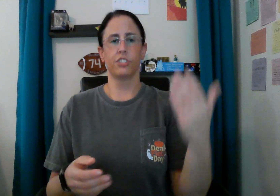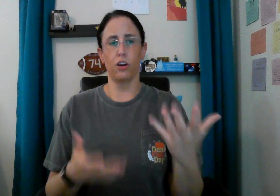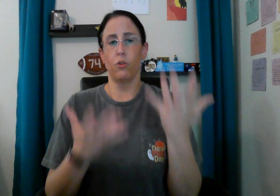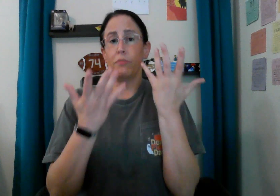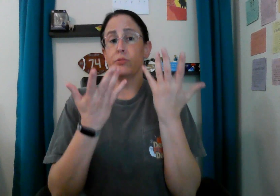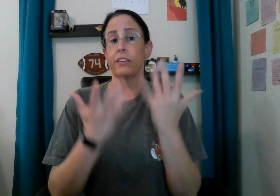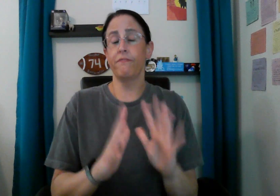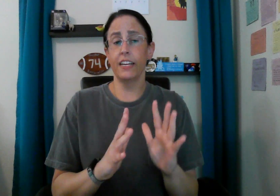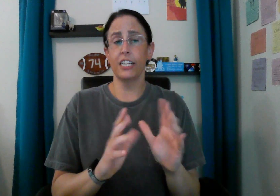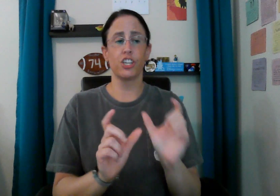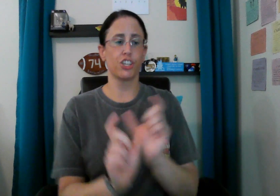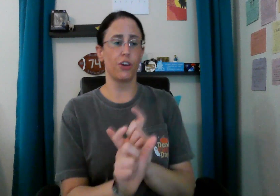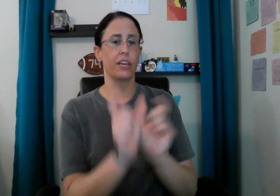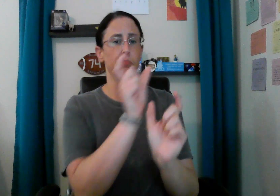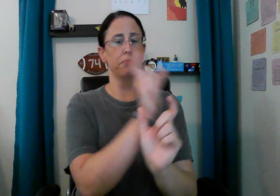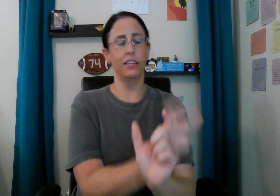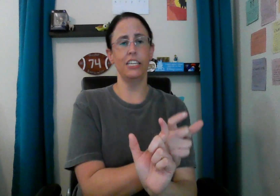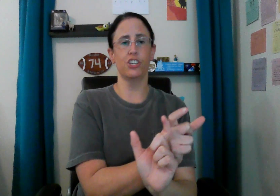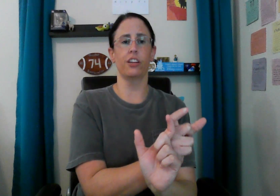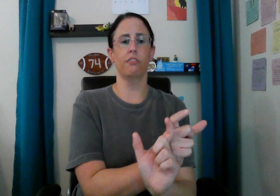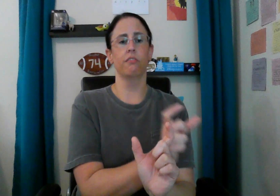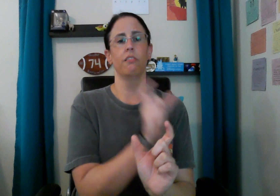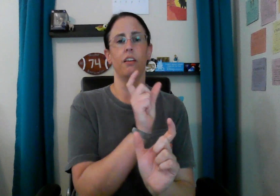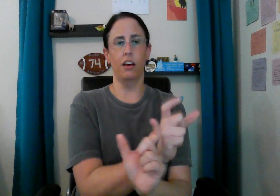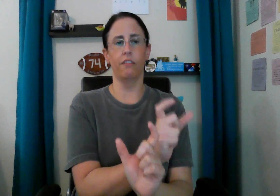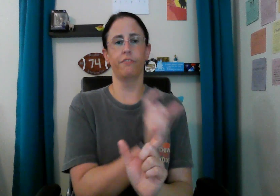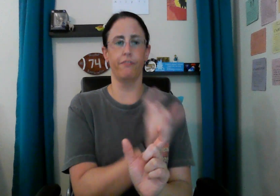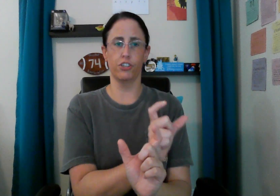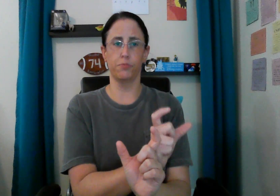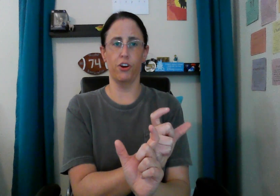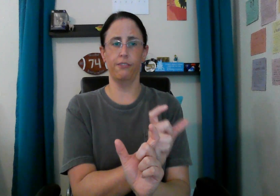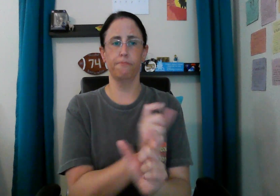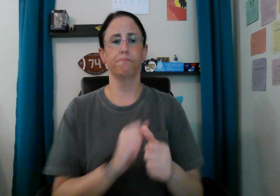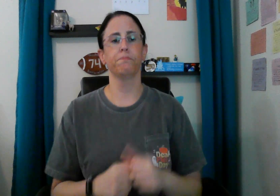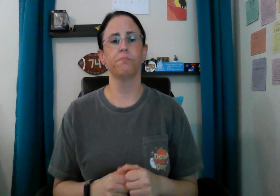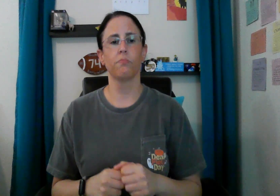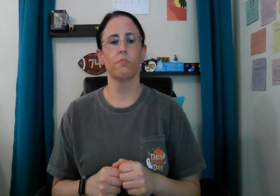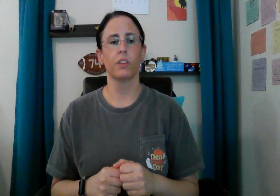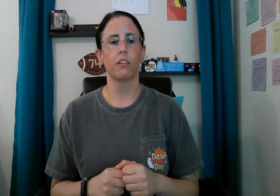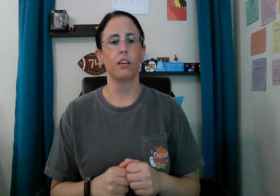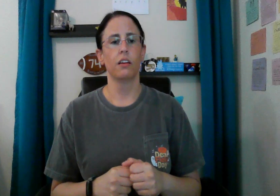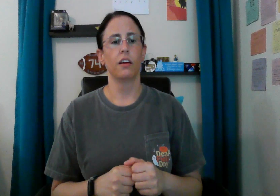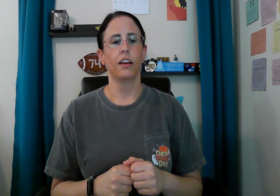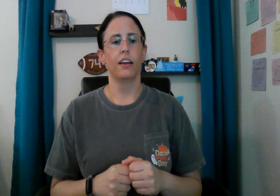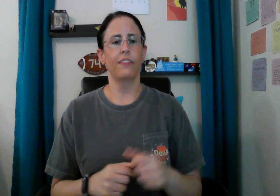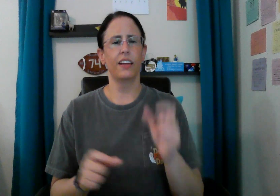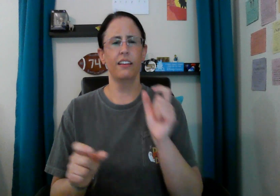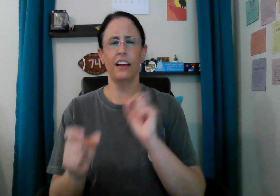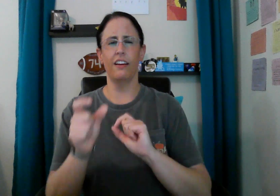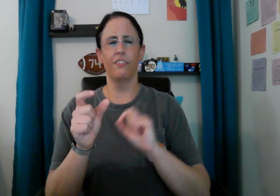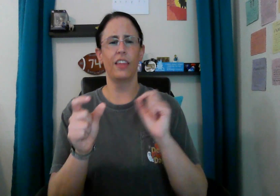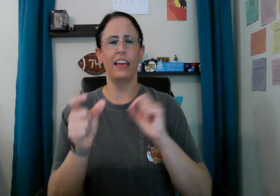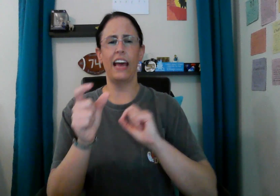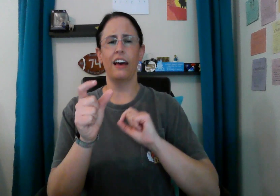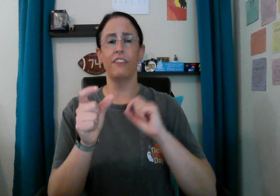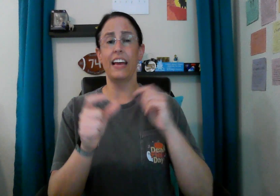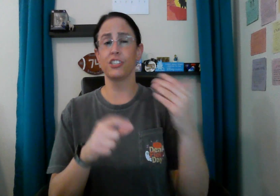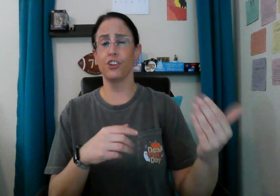So I'm using finish to show the completion of the first part. And then they have